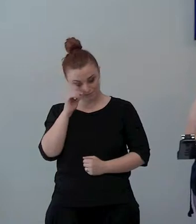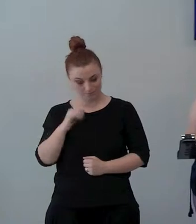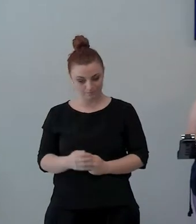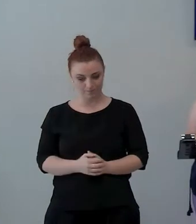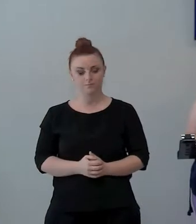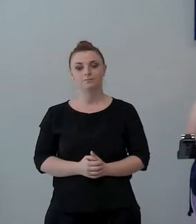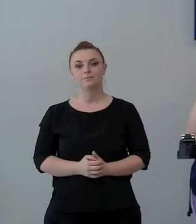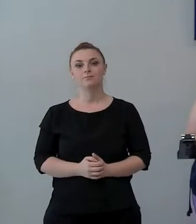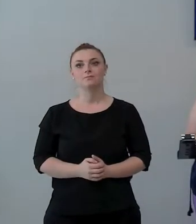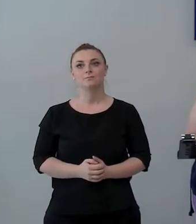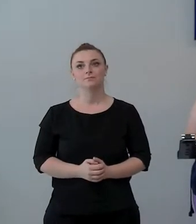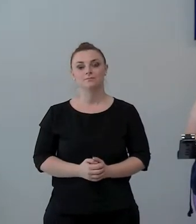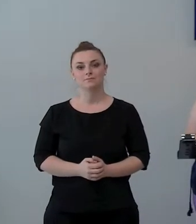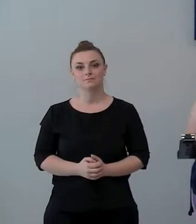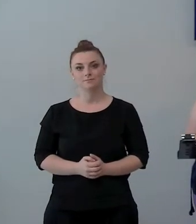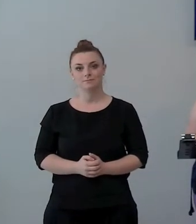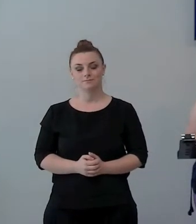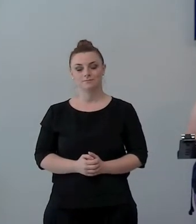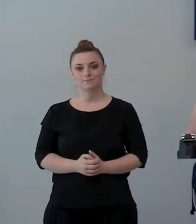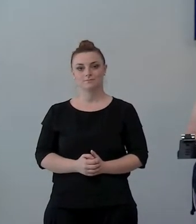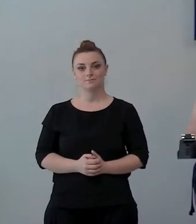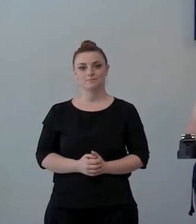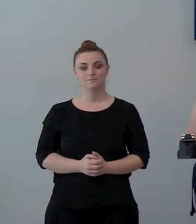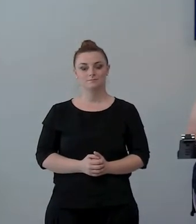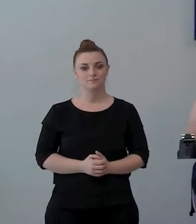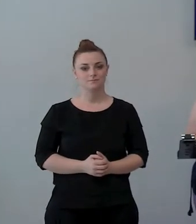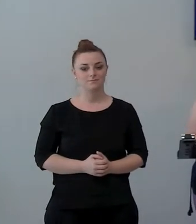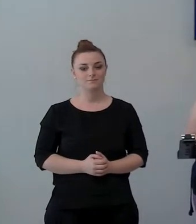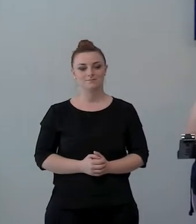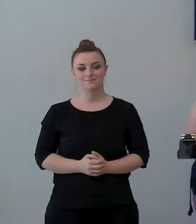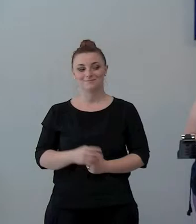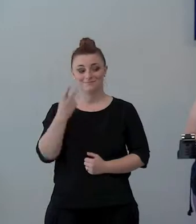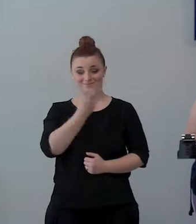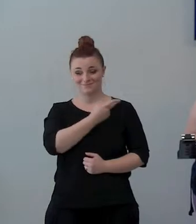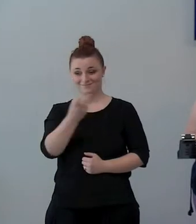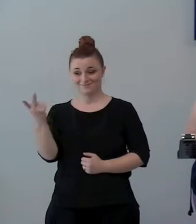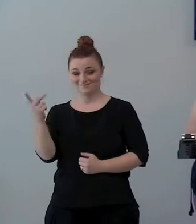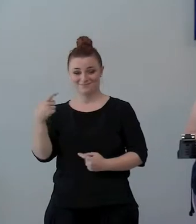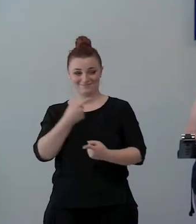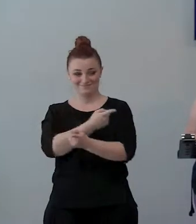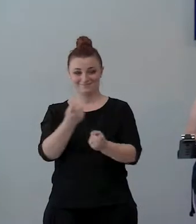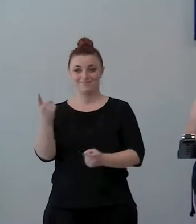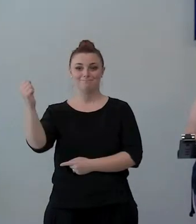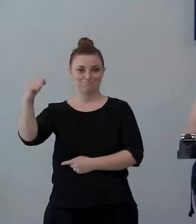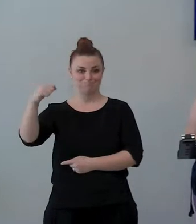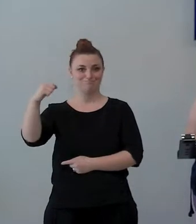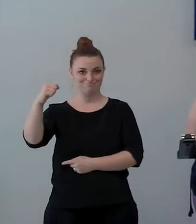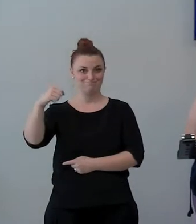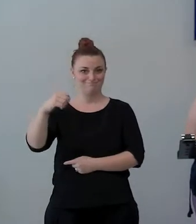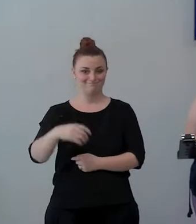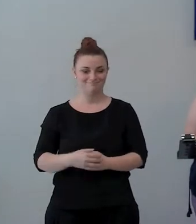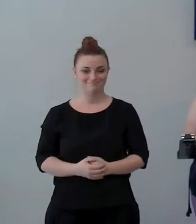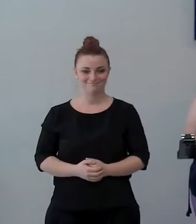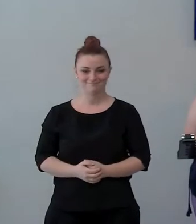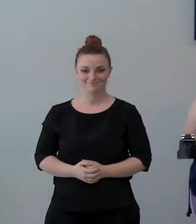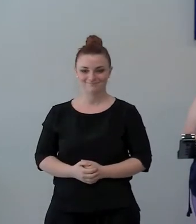trouble with going to sleep? Vedo alcuni che vanno sì, sì. I'm seeing some of you that are